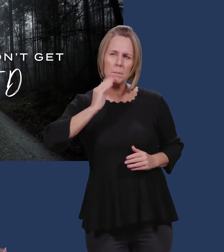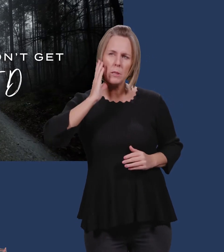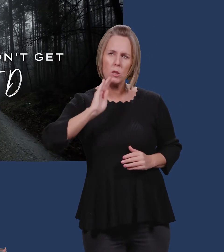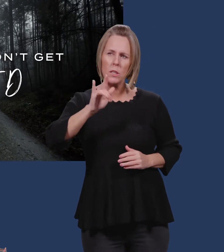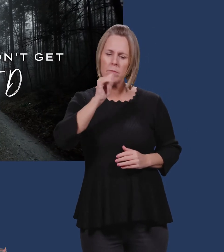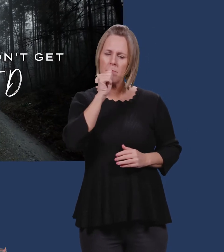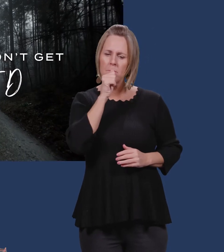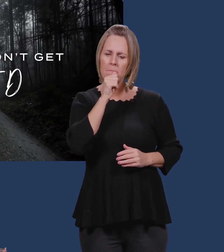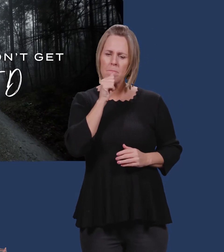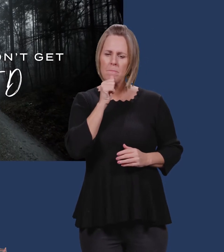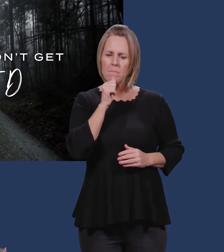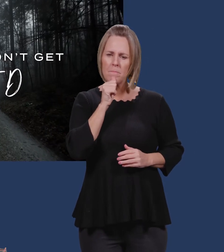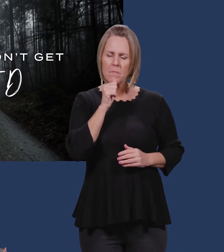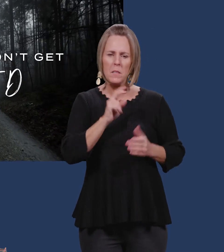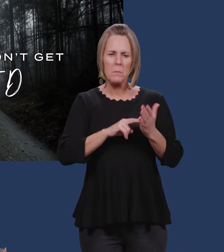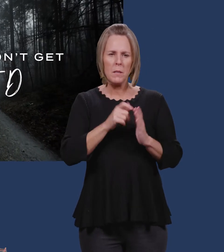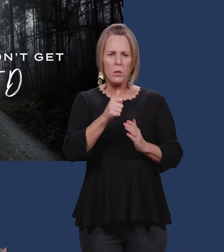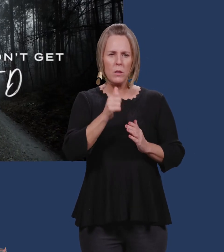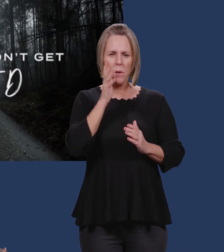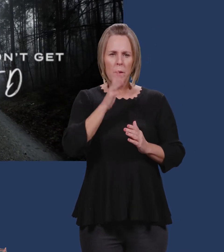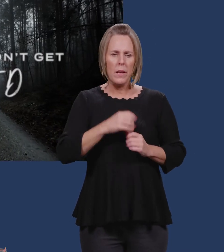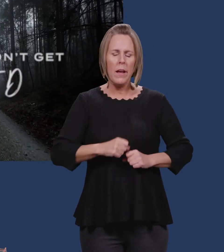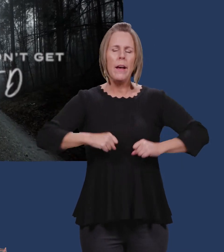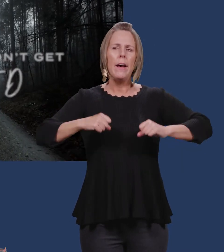Then you won't get tired.